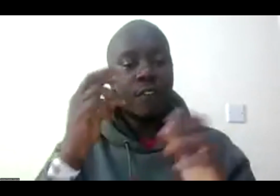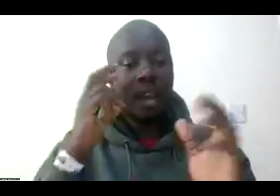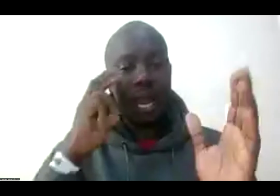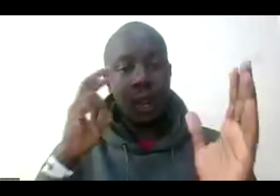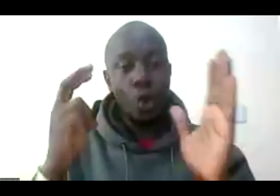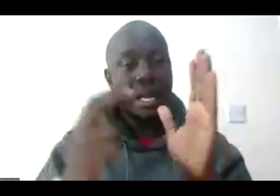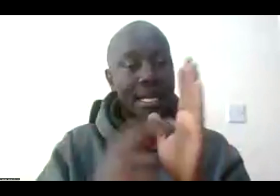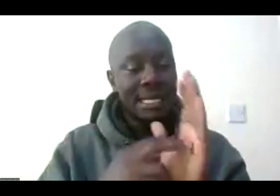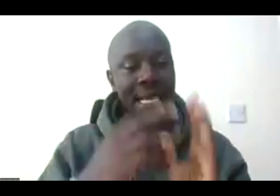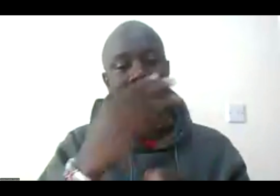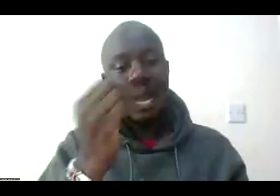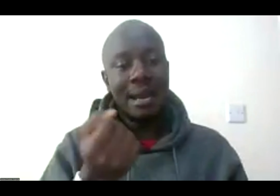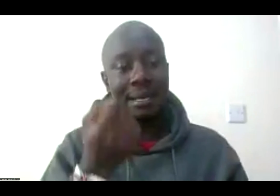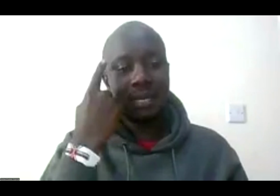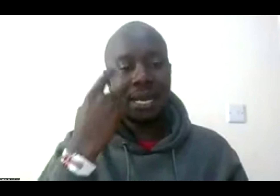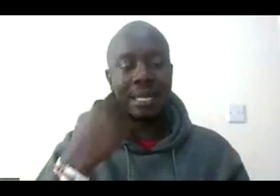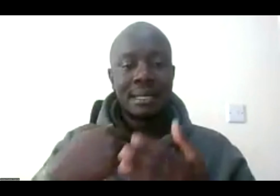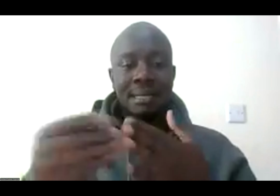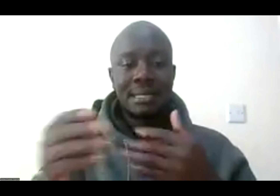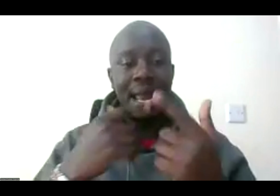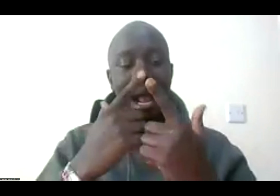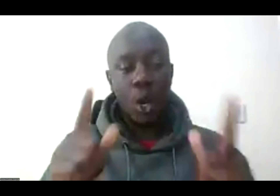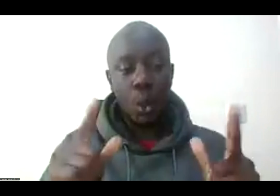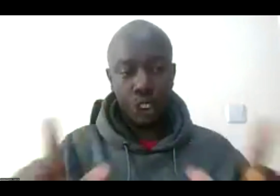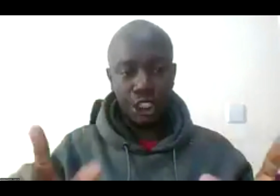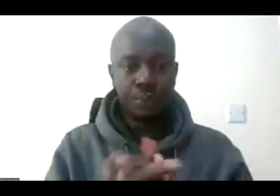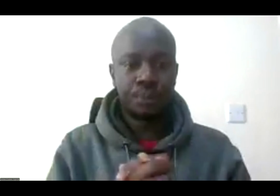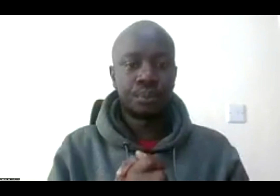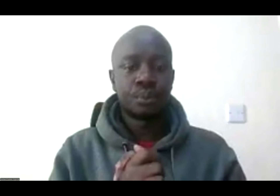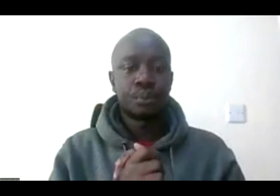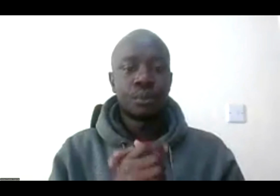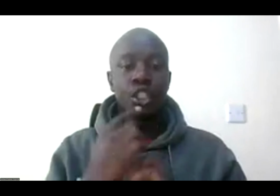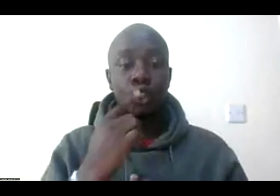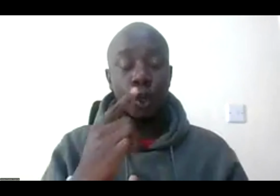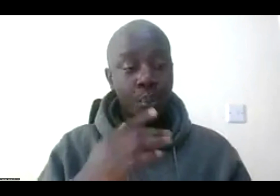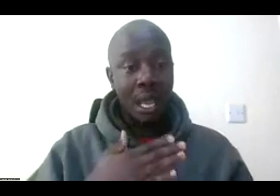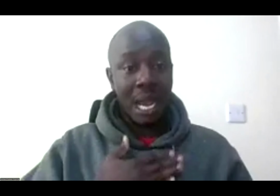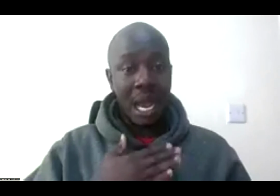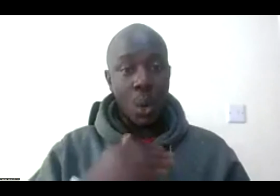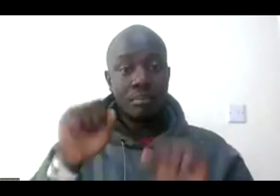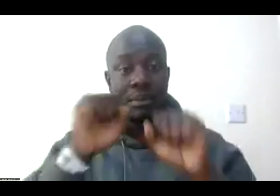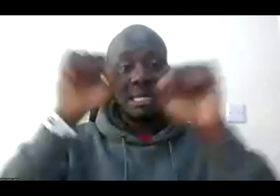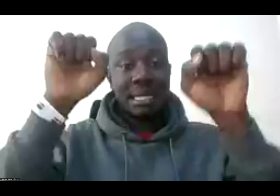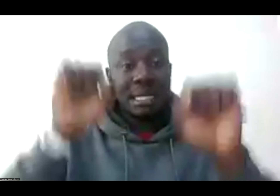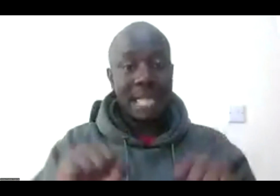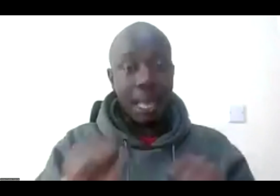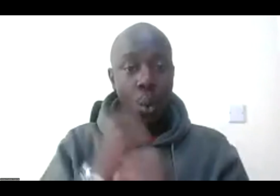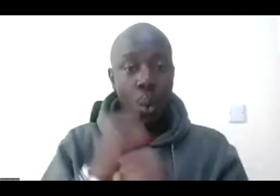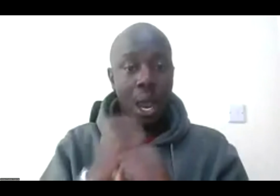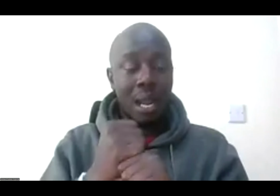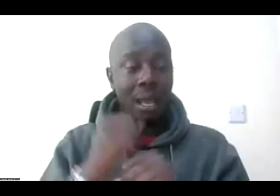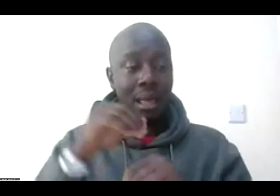train AI and machine learning systems which are able to recognize sign language.